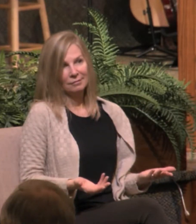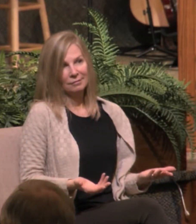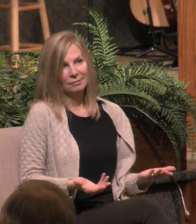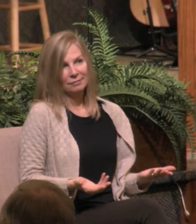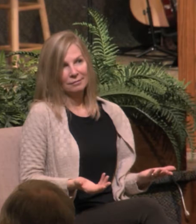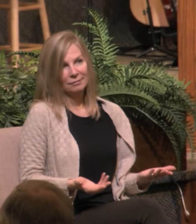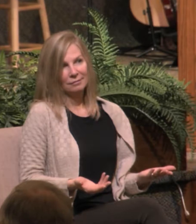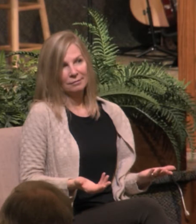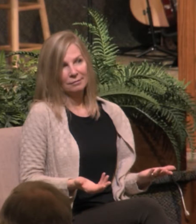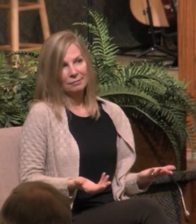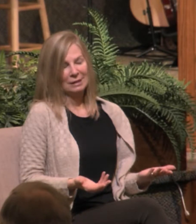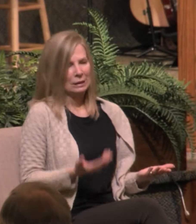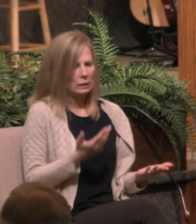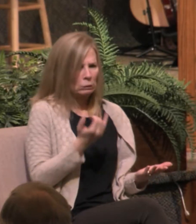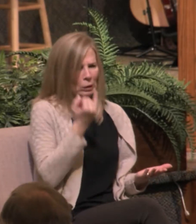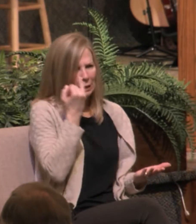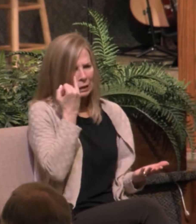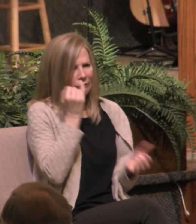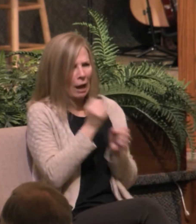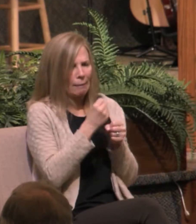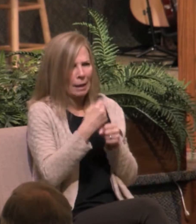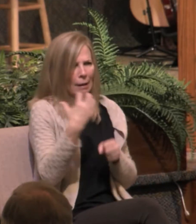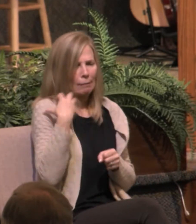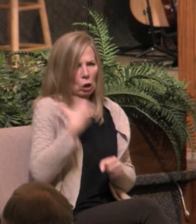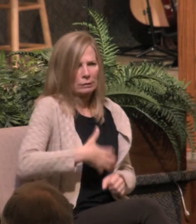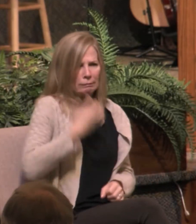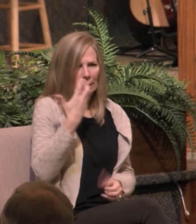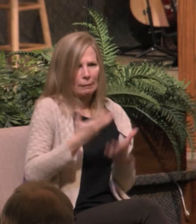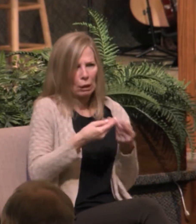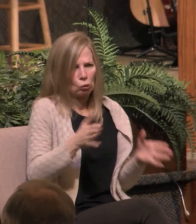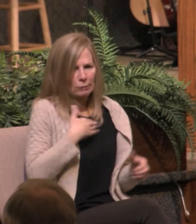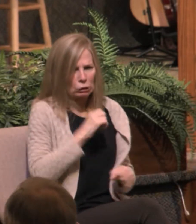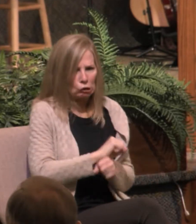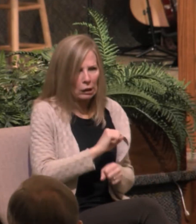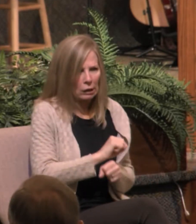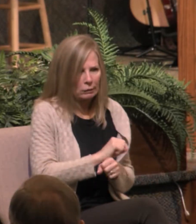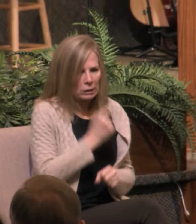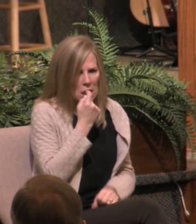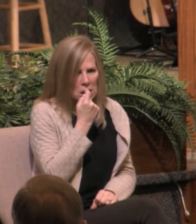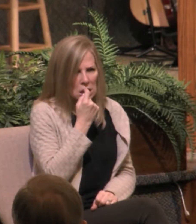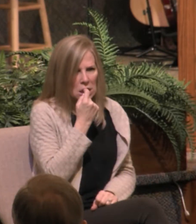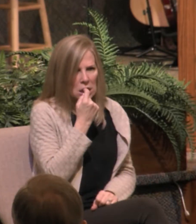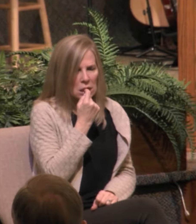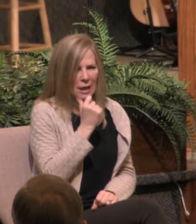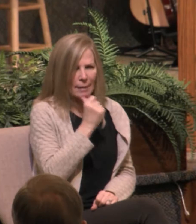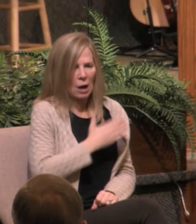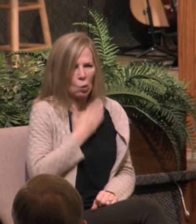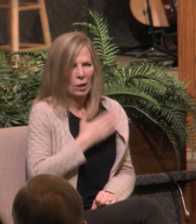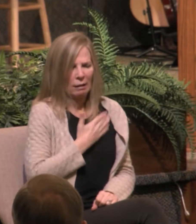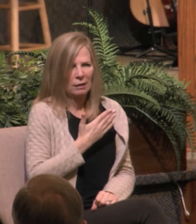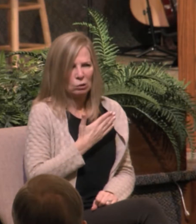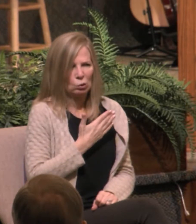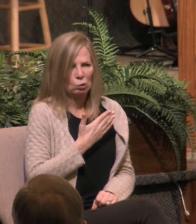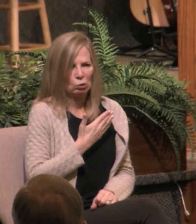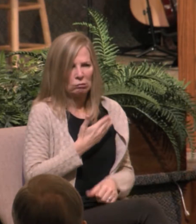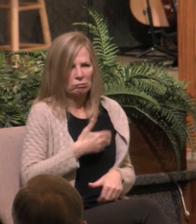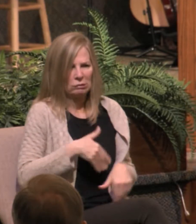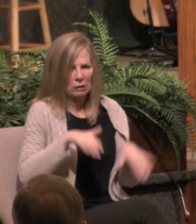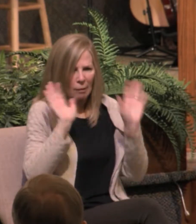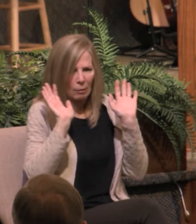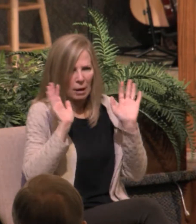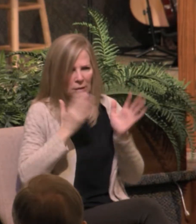Well, but I may lose my job if I make my boss mad because I'm not willing to compromise my